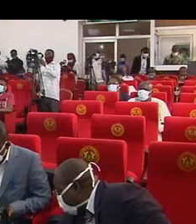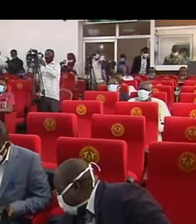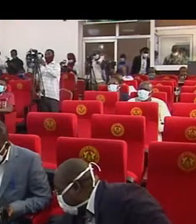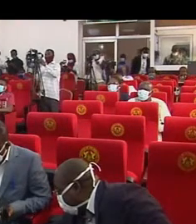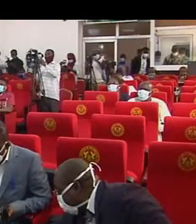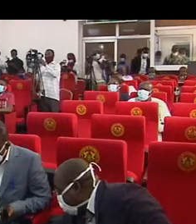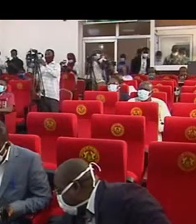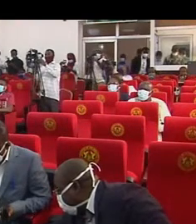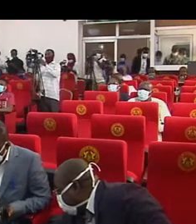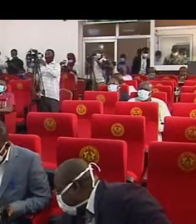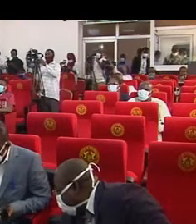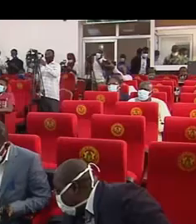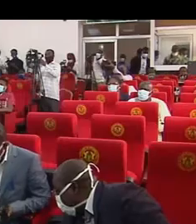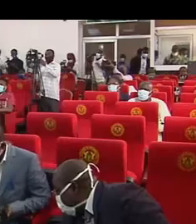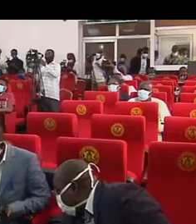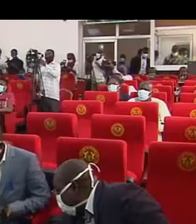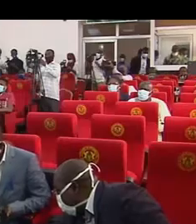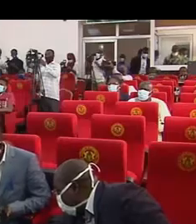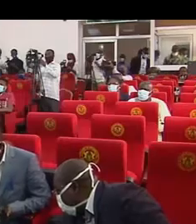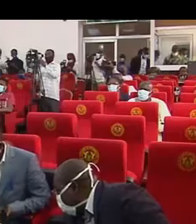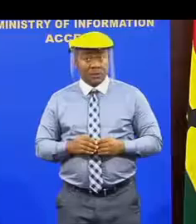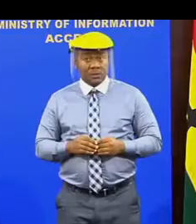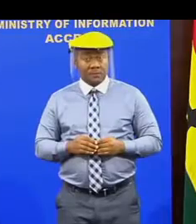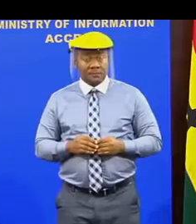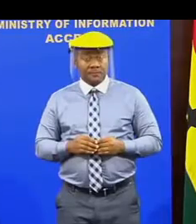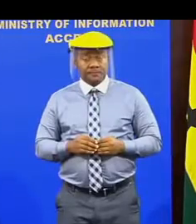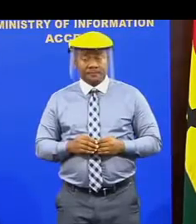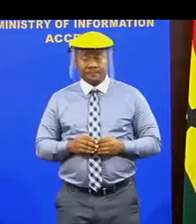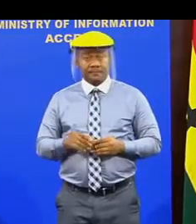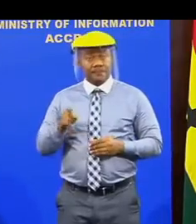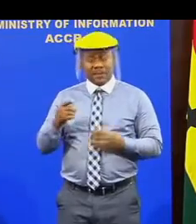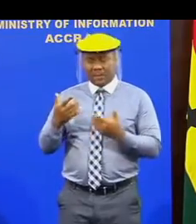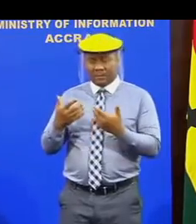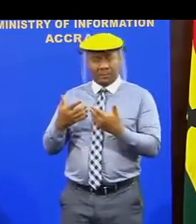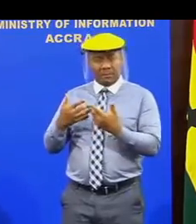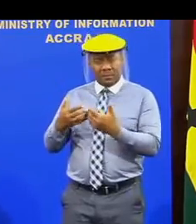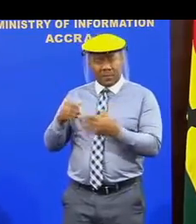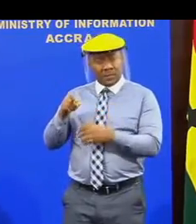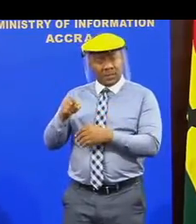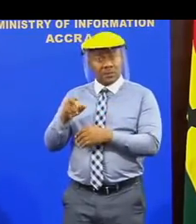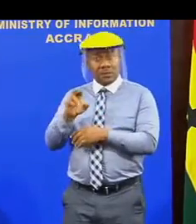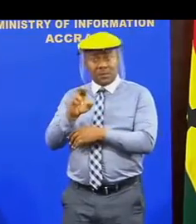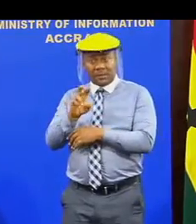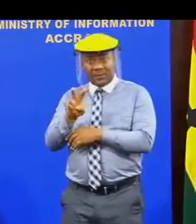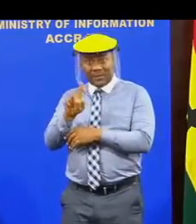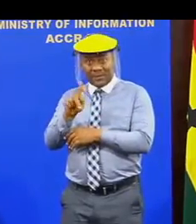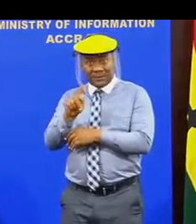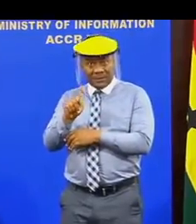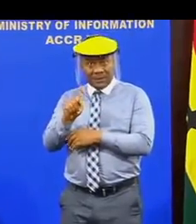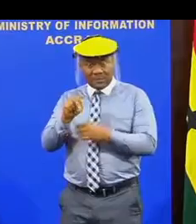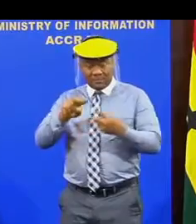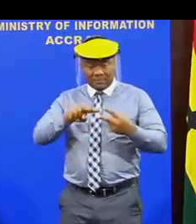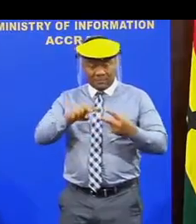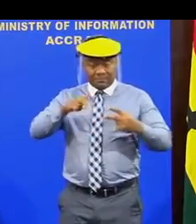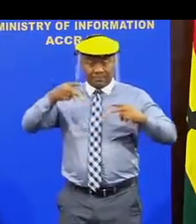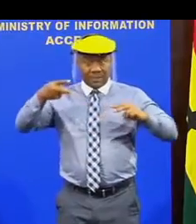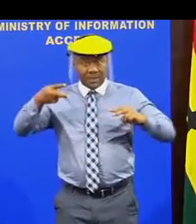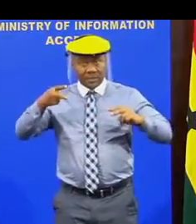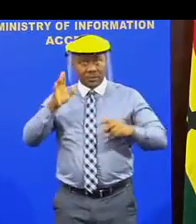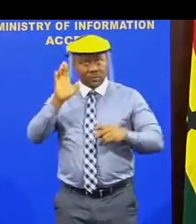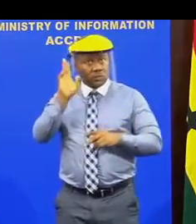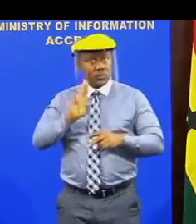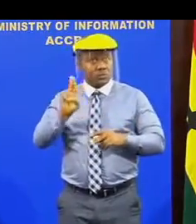on Cbody rapid diagnostic test kits in Ghana. Just to